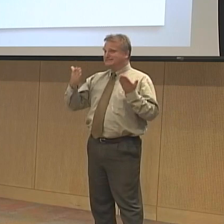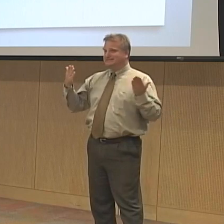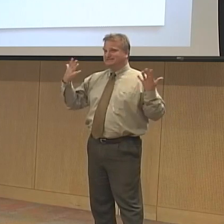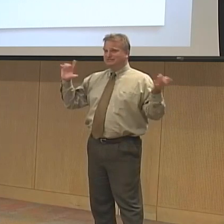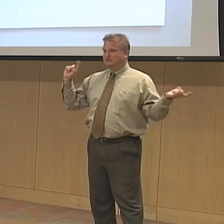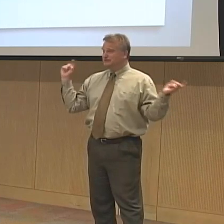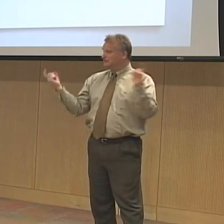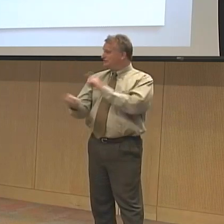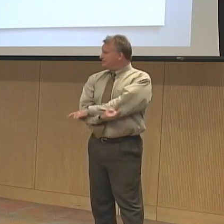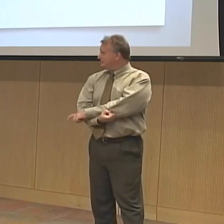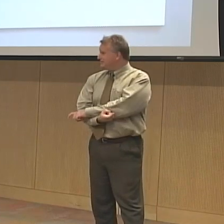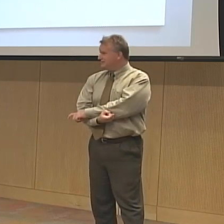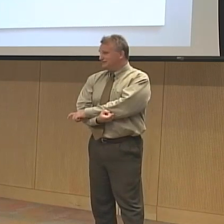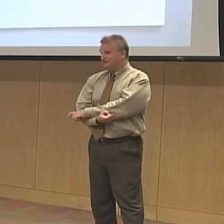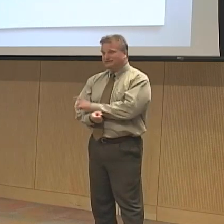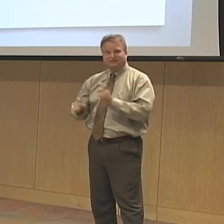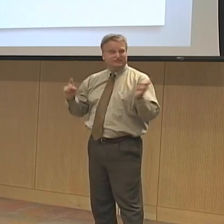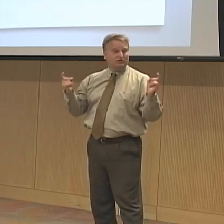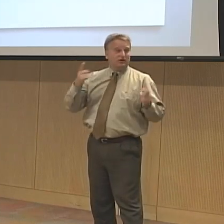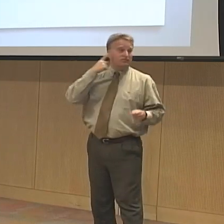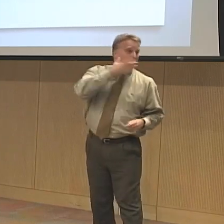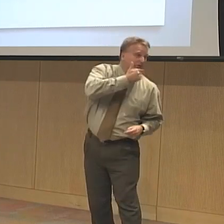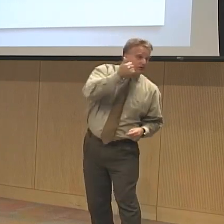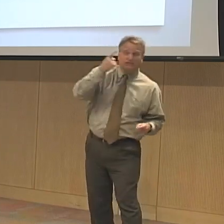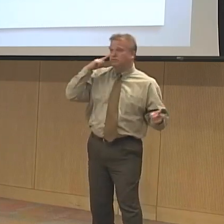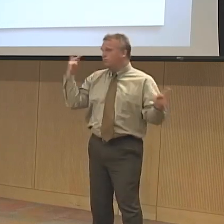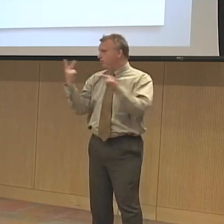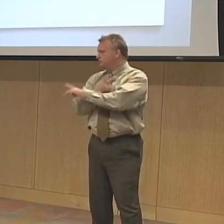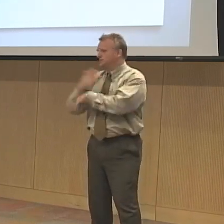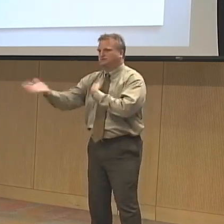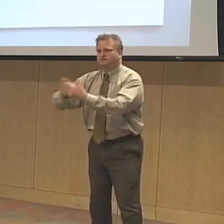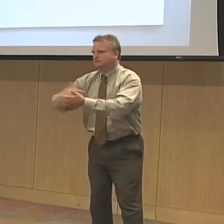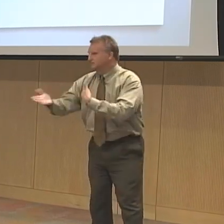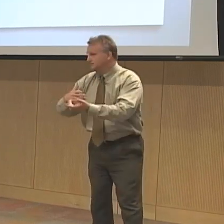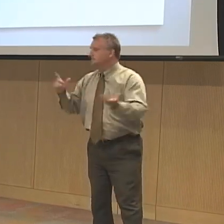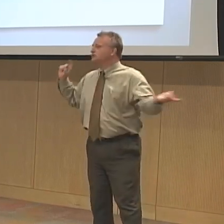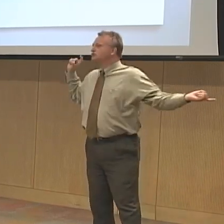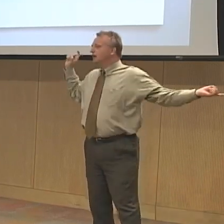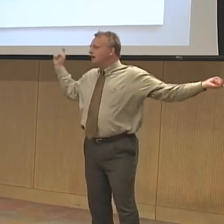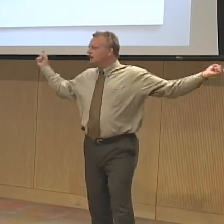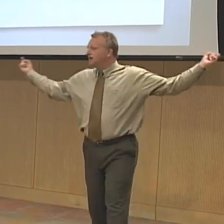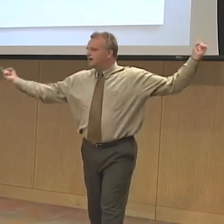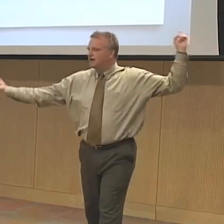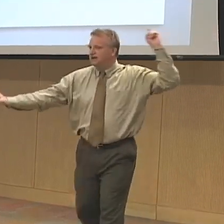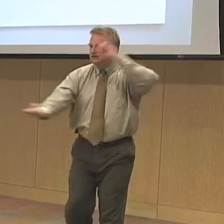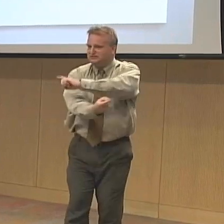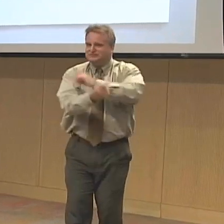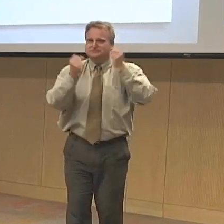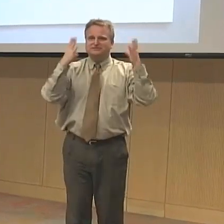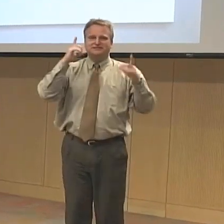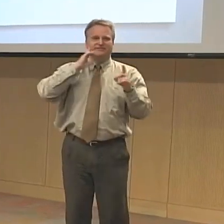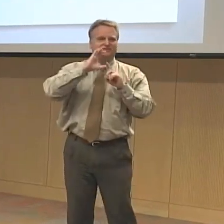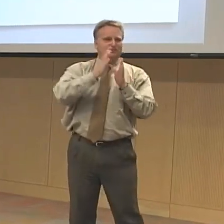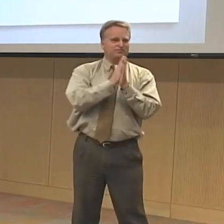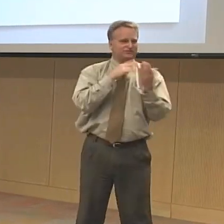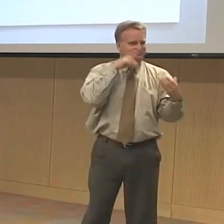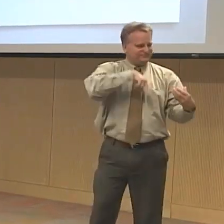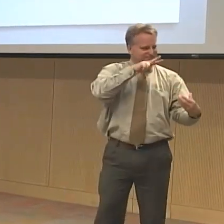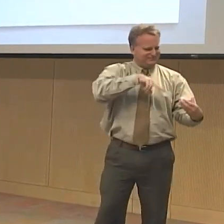Things have changed. For better or for worse, regardless, things have changed. And in looking at many deaf